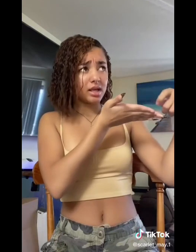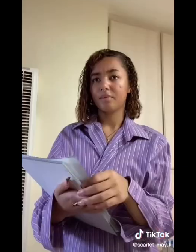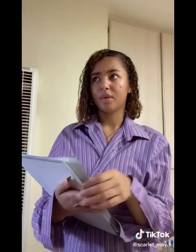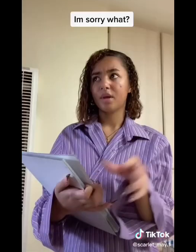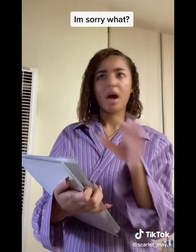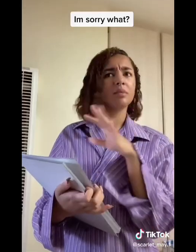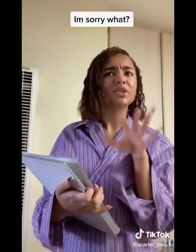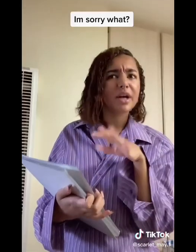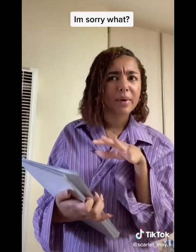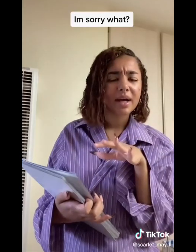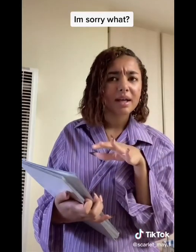I'm sorry, what?